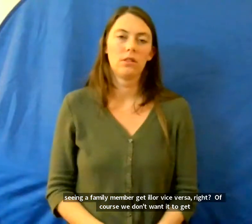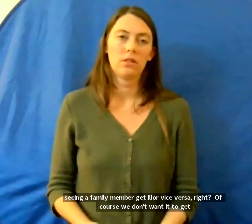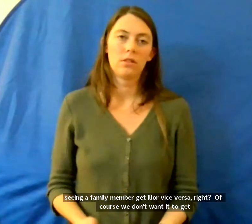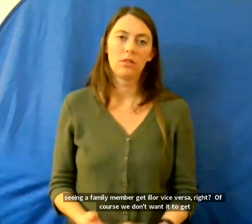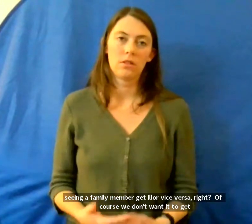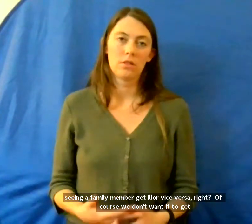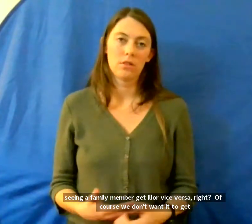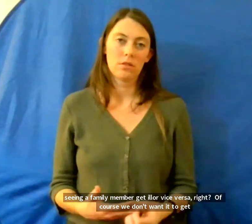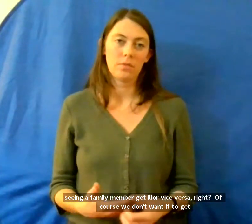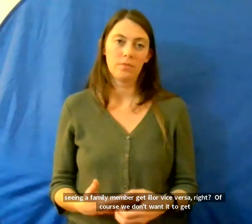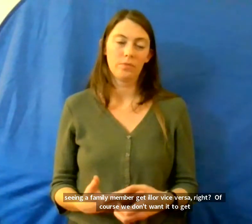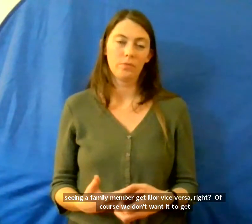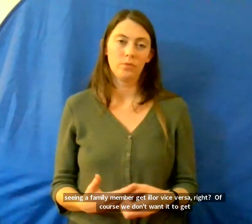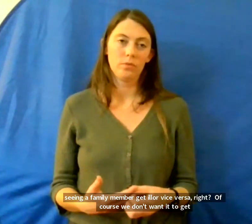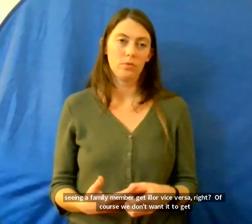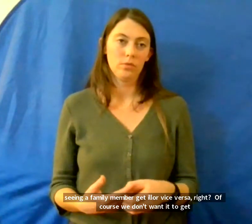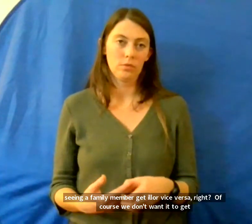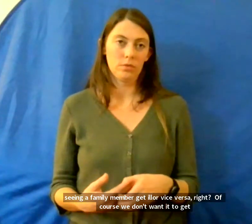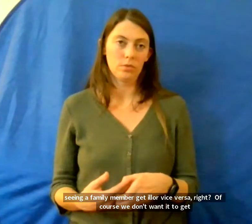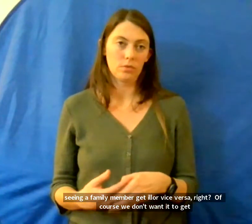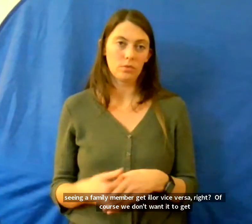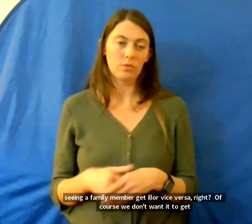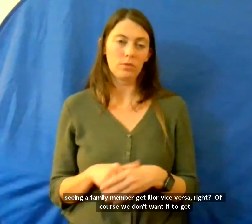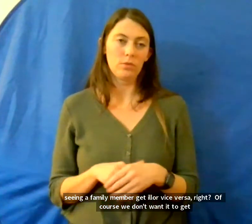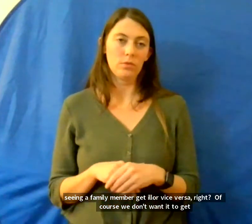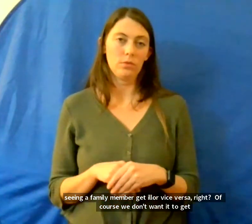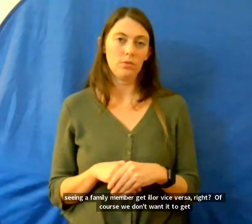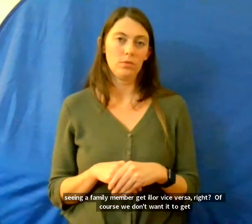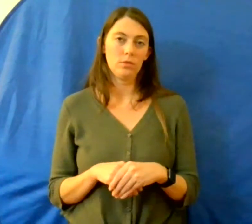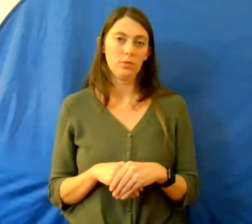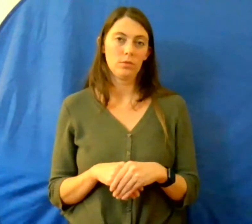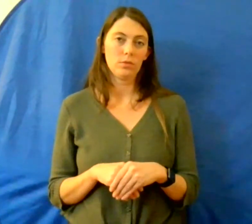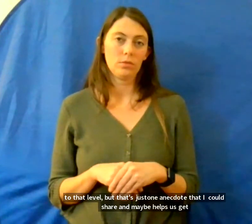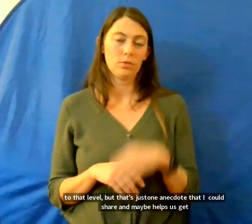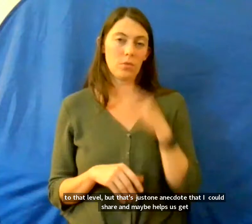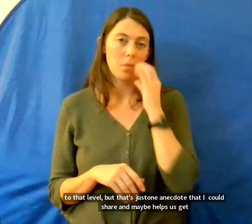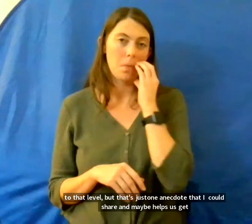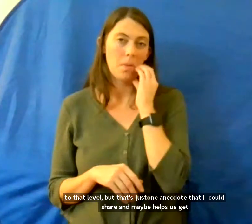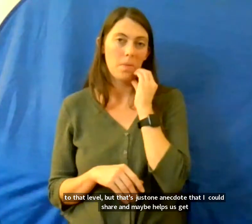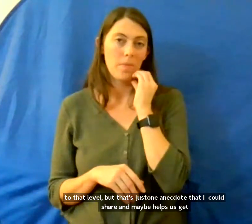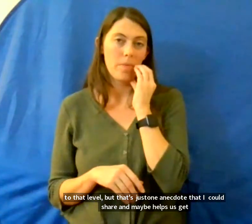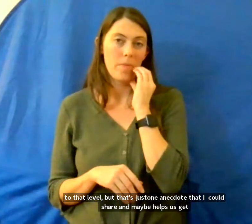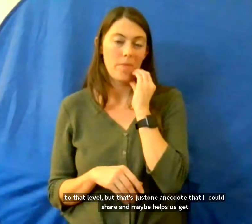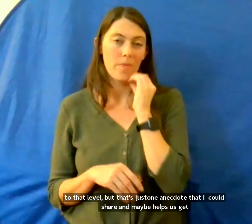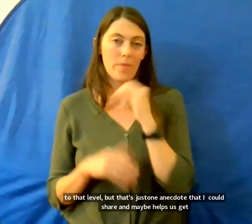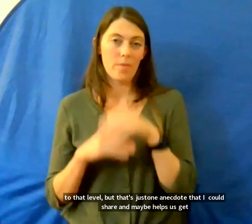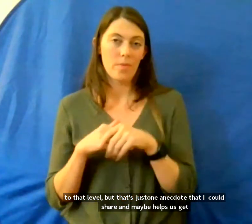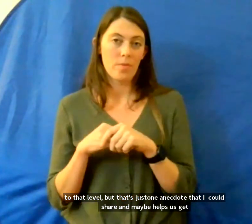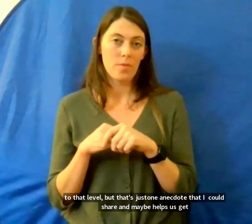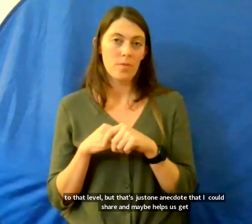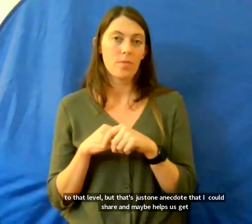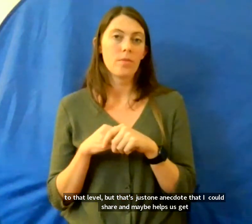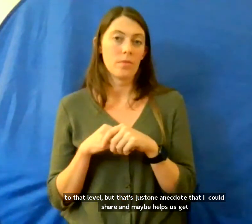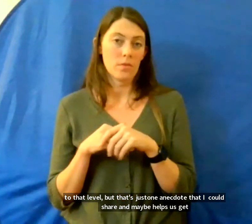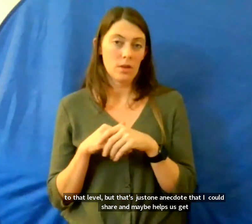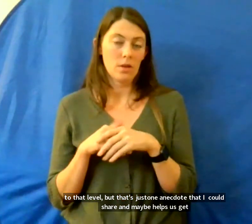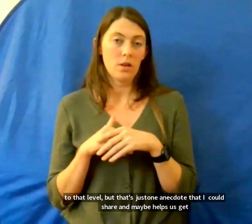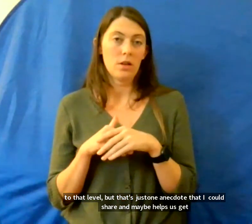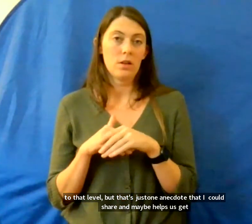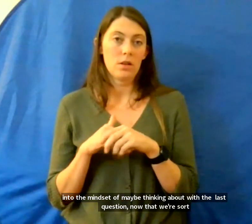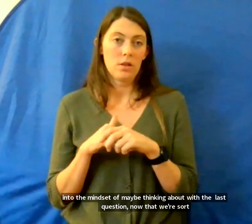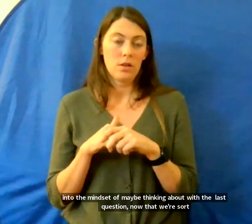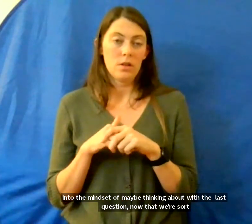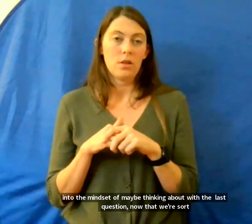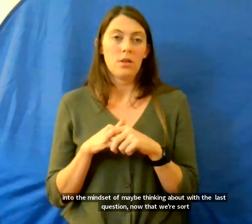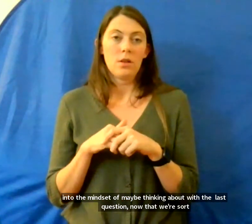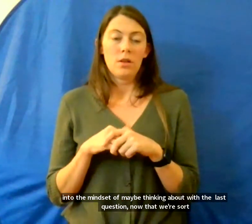us kind of get into that mindset of thinking about, with the last question, now that we're sort of lifting some of those restrictions,